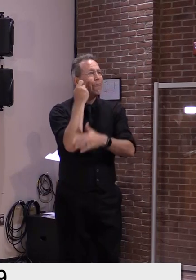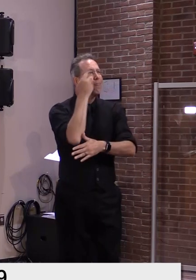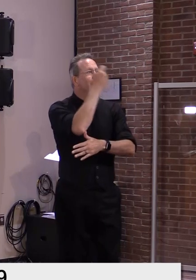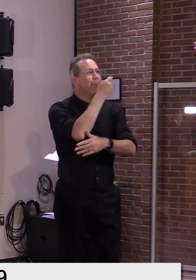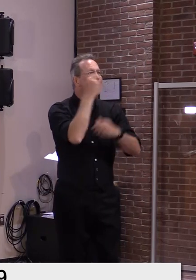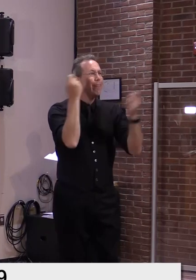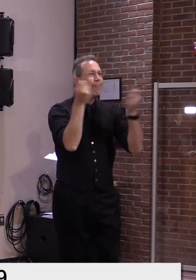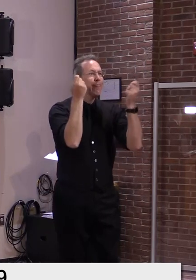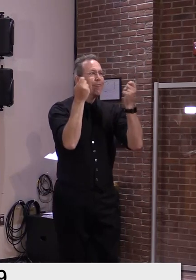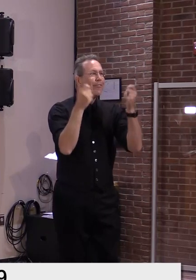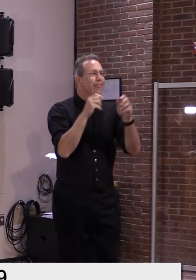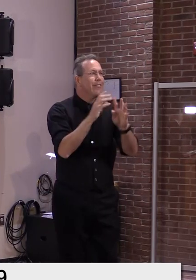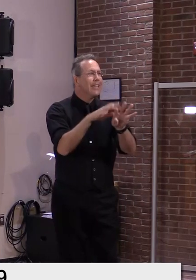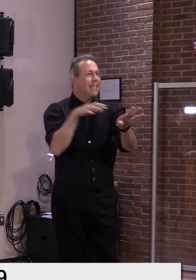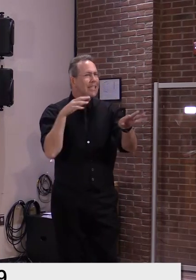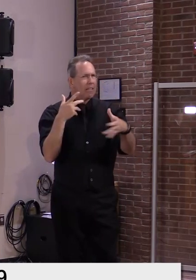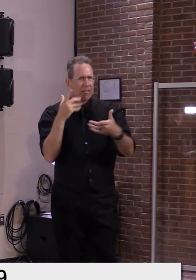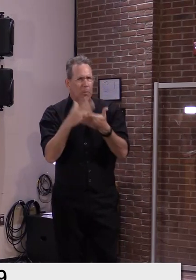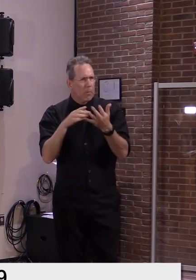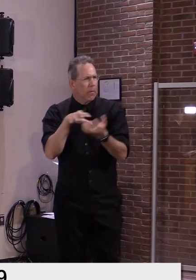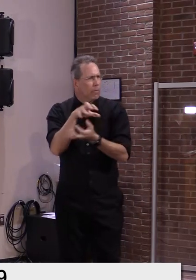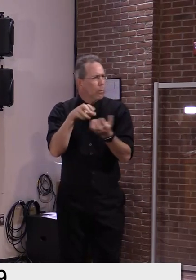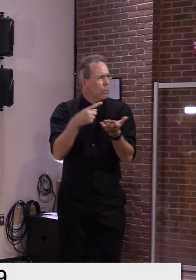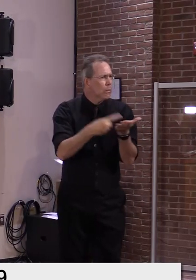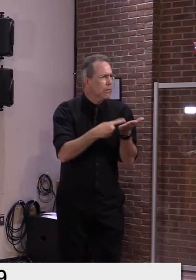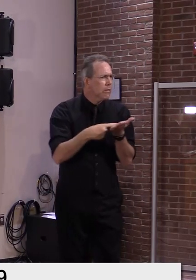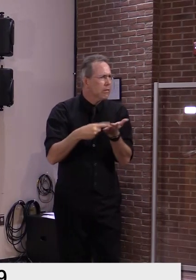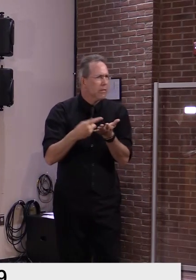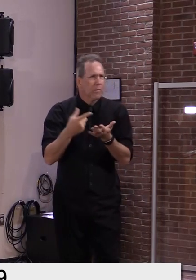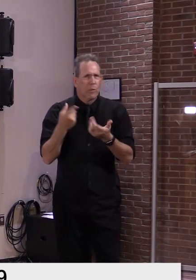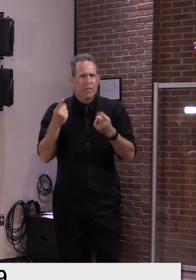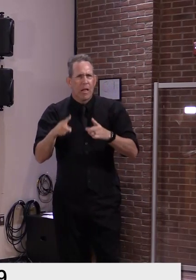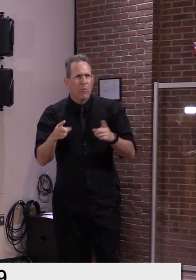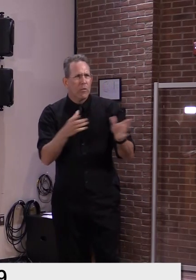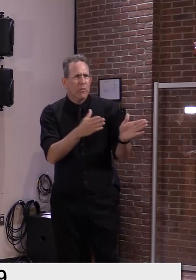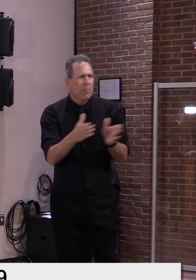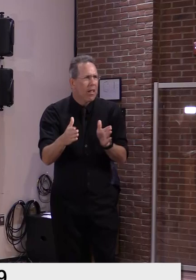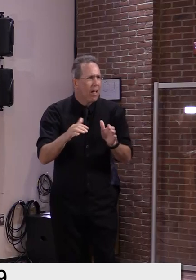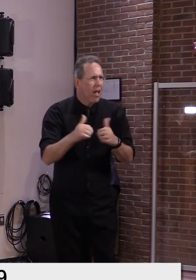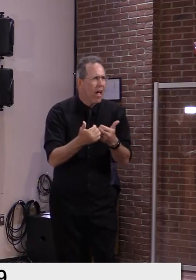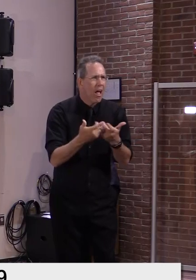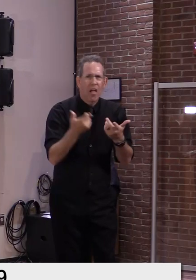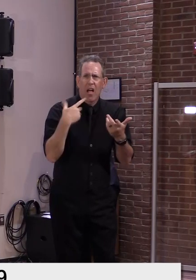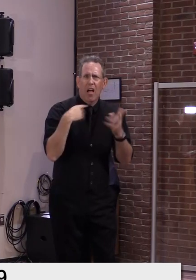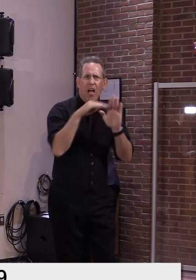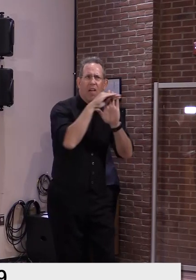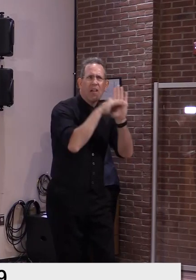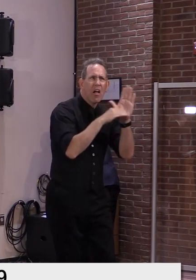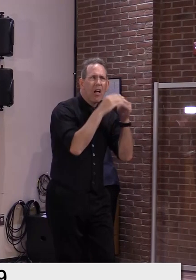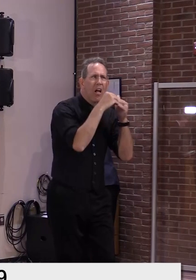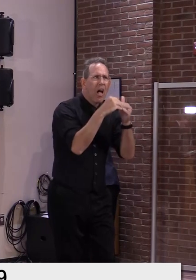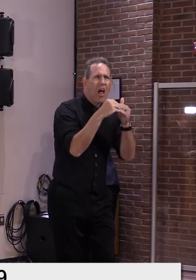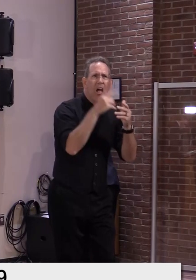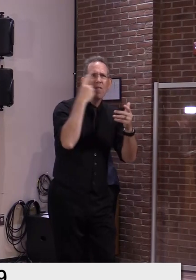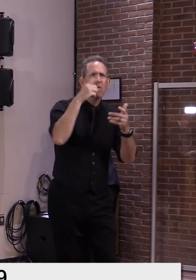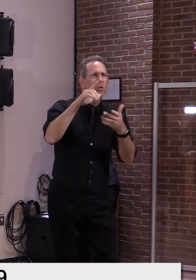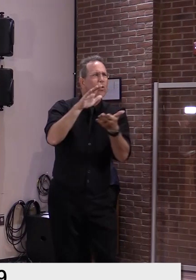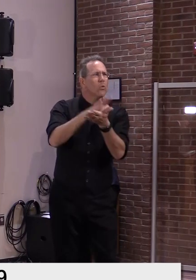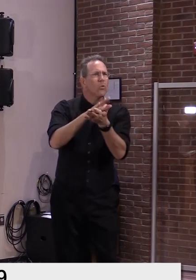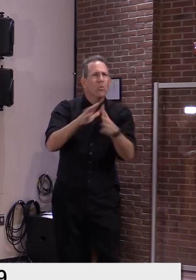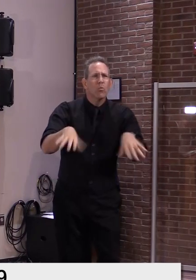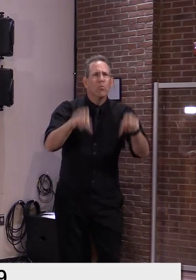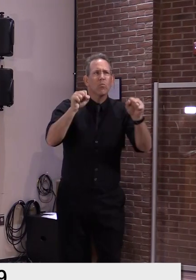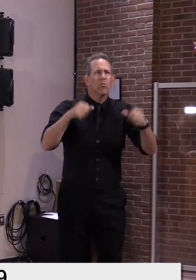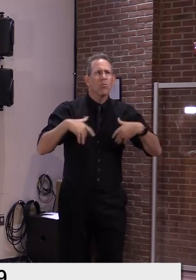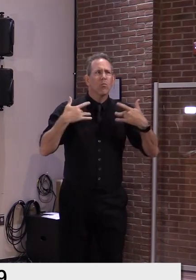press access to commencement exercises, whether AOE has issued guidance to schools about graduation access, and